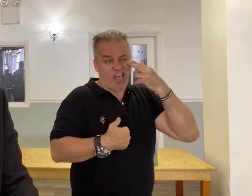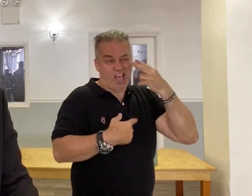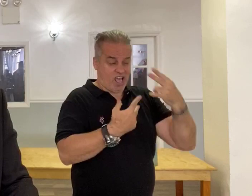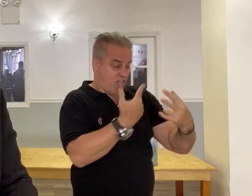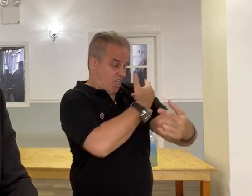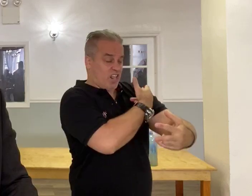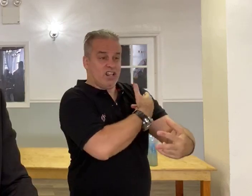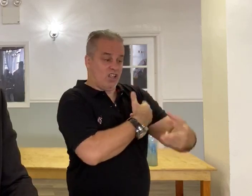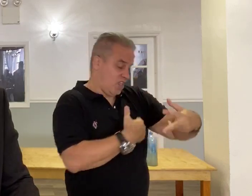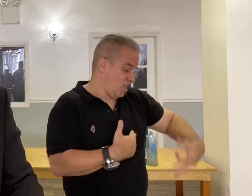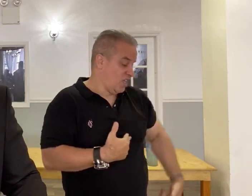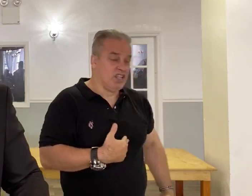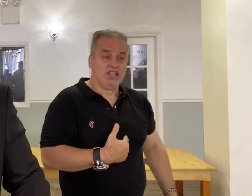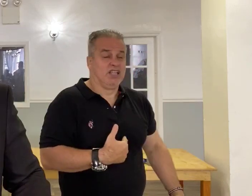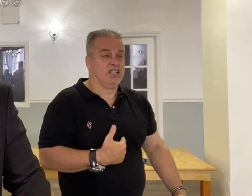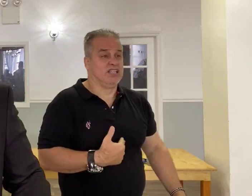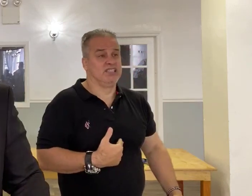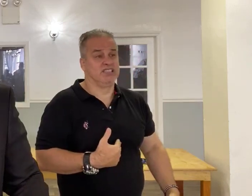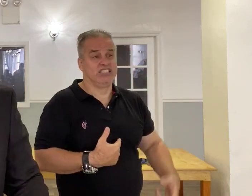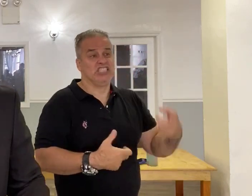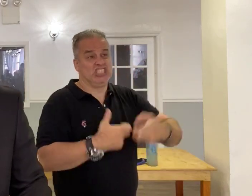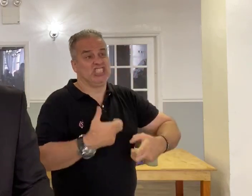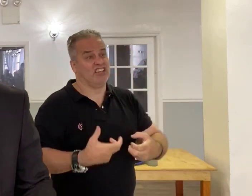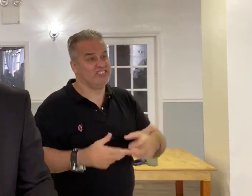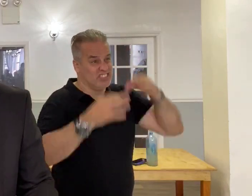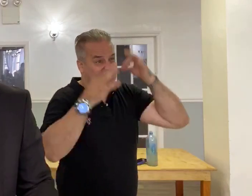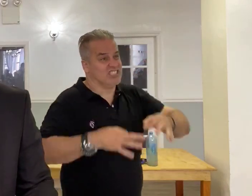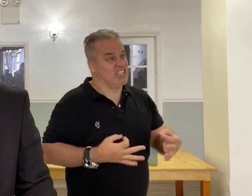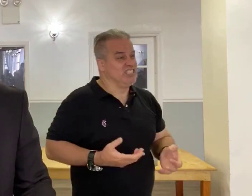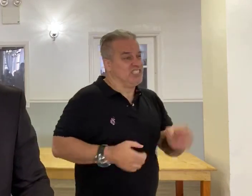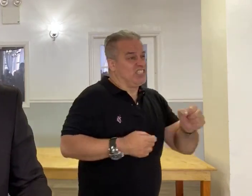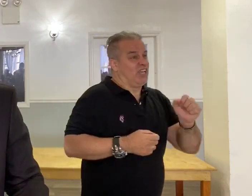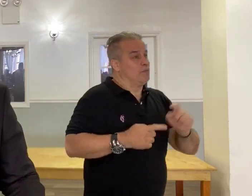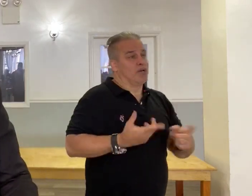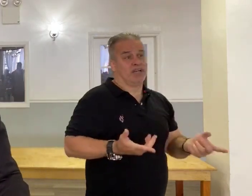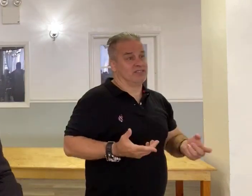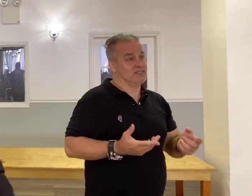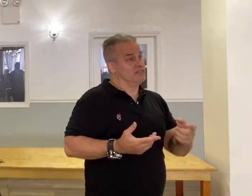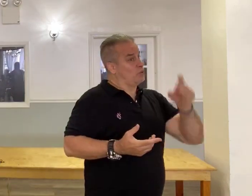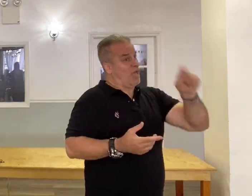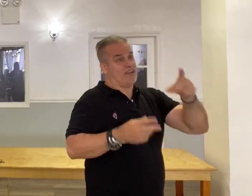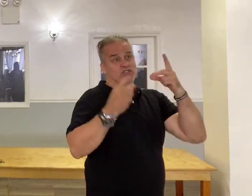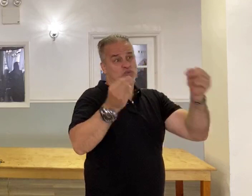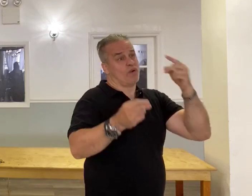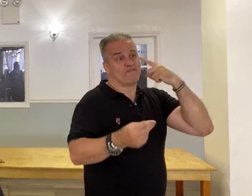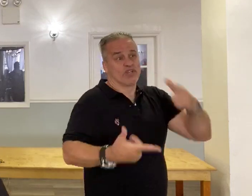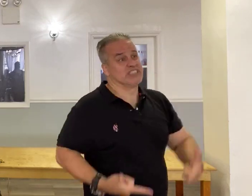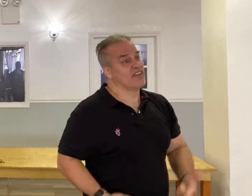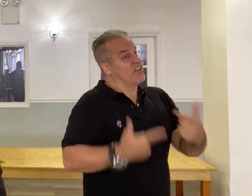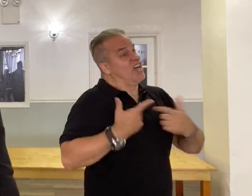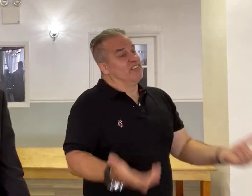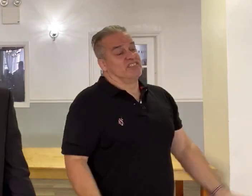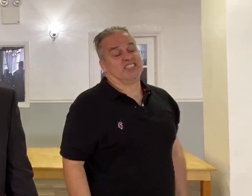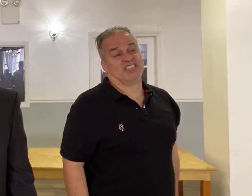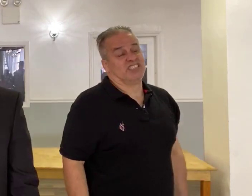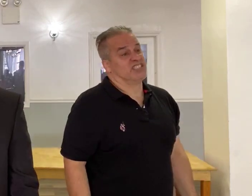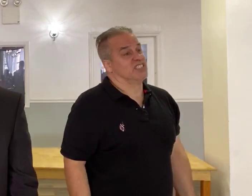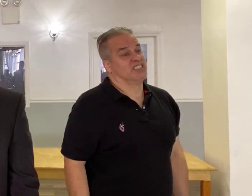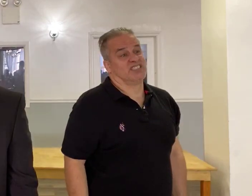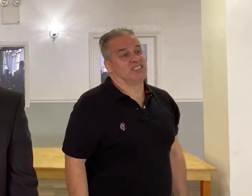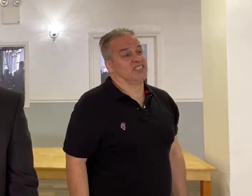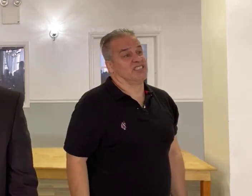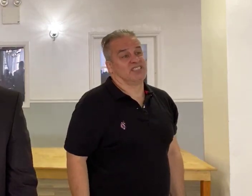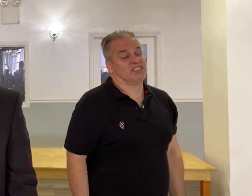Necessary decision? Oh, so much yes. But think about it, you don't just lose a limb and that's